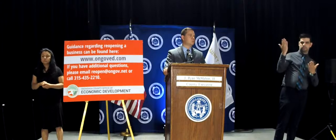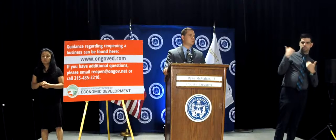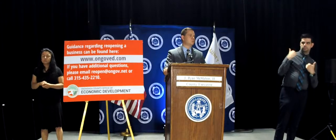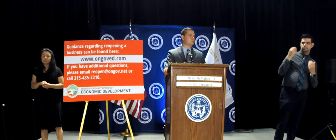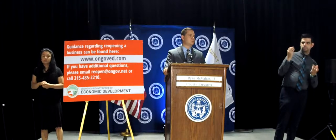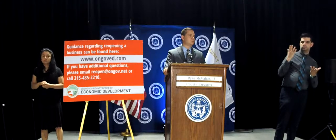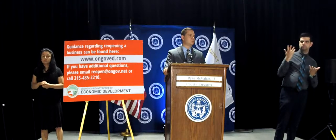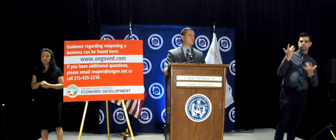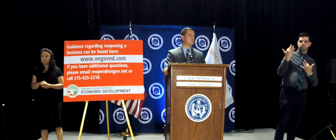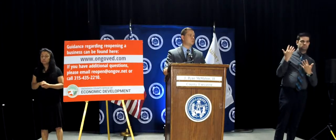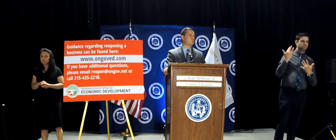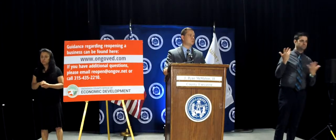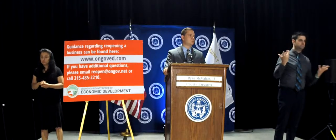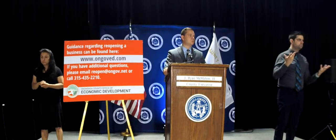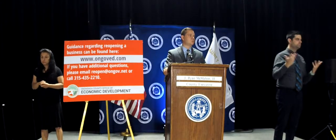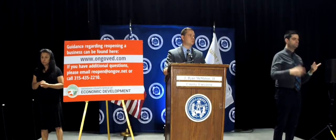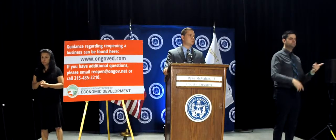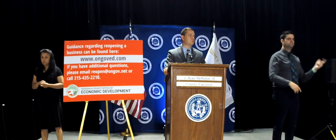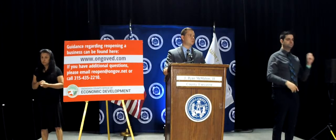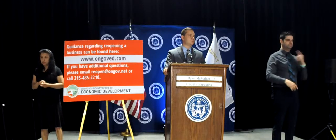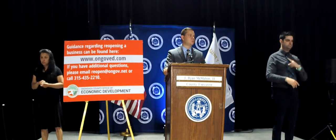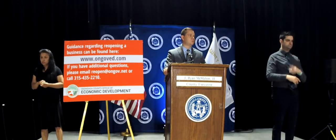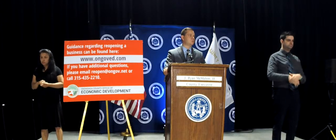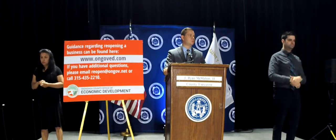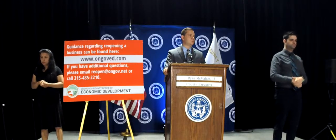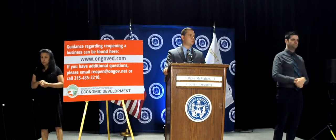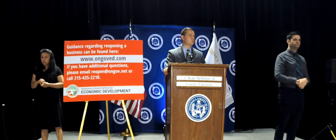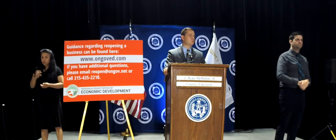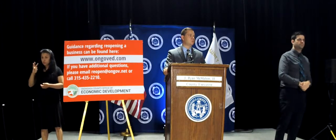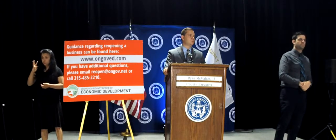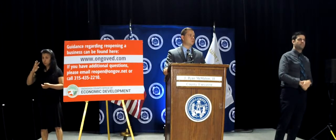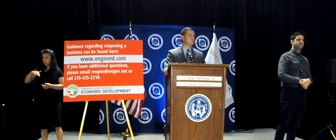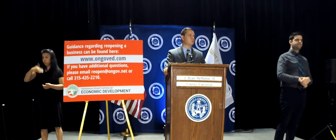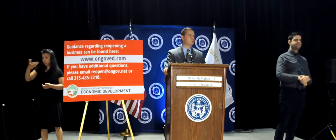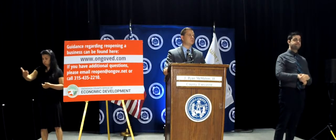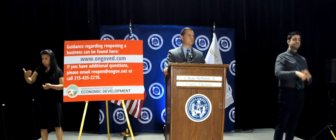your expectations are for the timing of phase 4? Will it be in